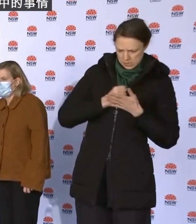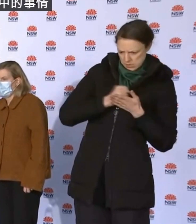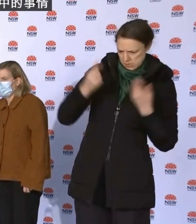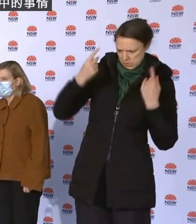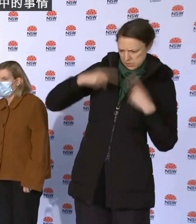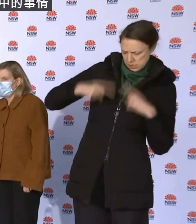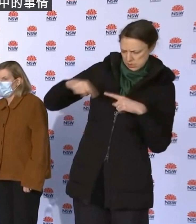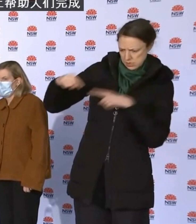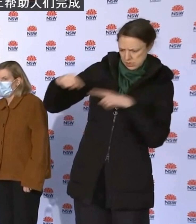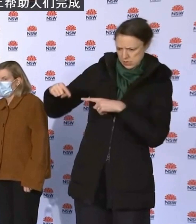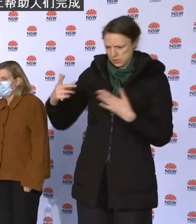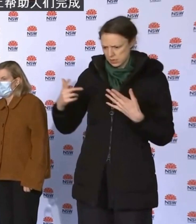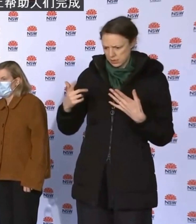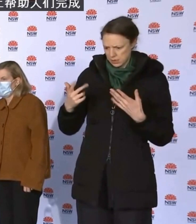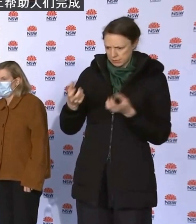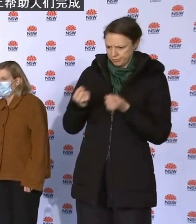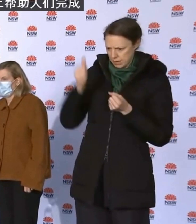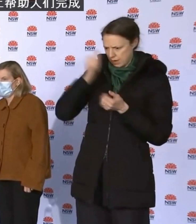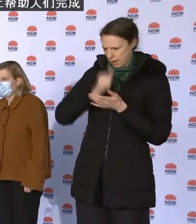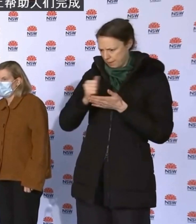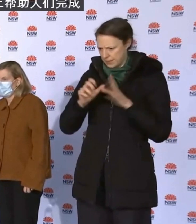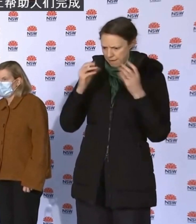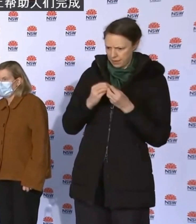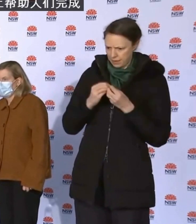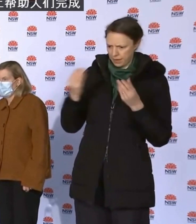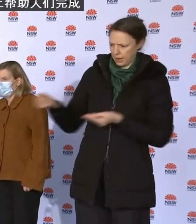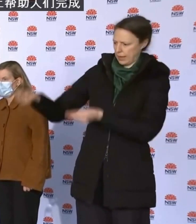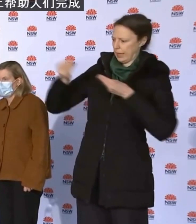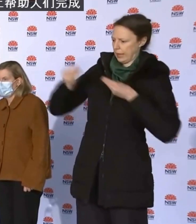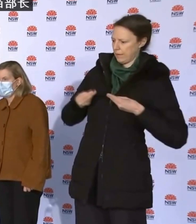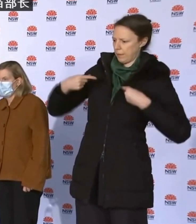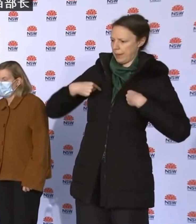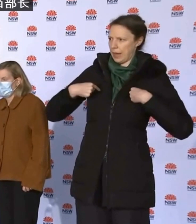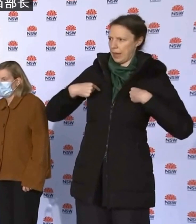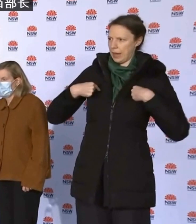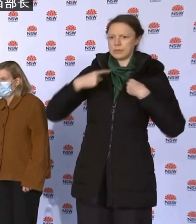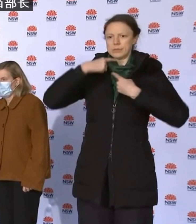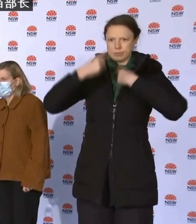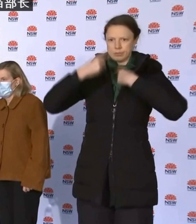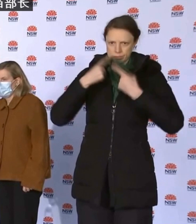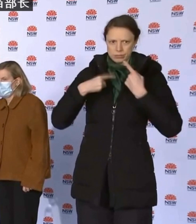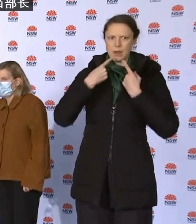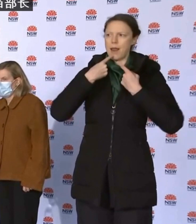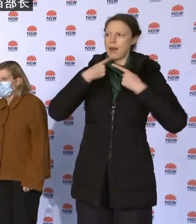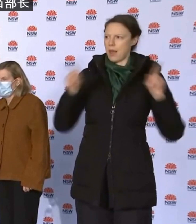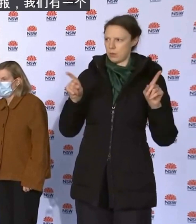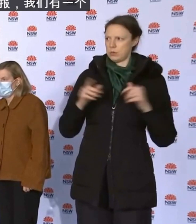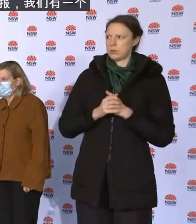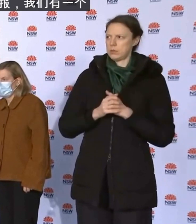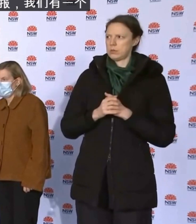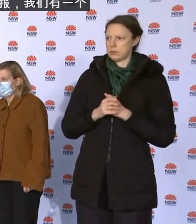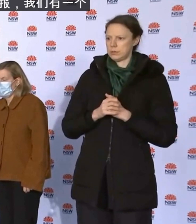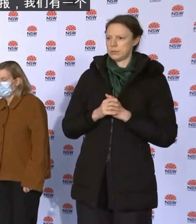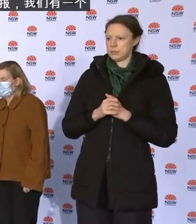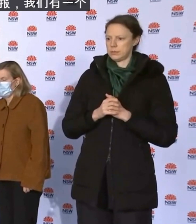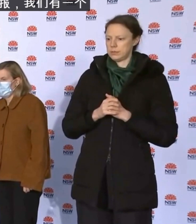talk about those things. Imagine getting all the case numbers in and then literally health people work through the entire night. And then in the morning, when Minister Hazzard